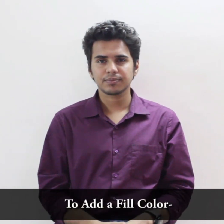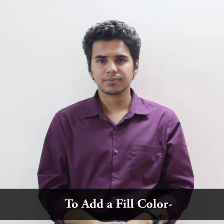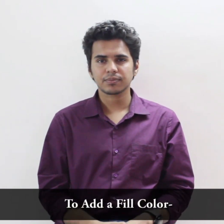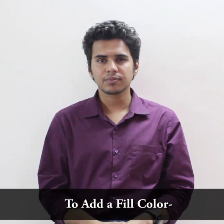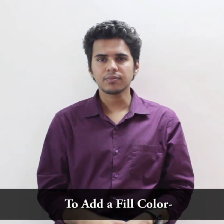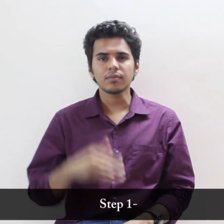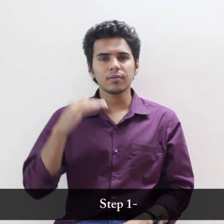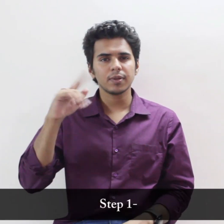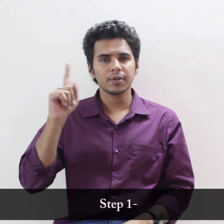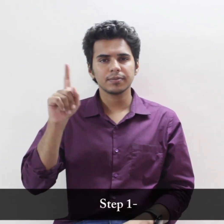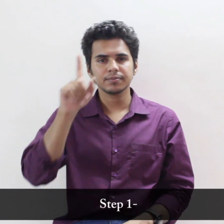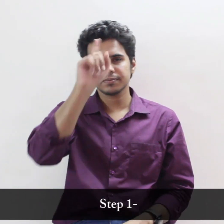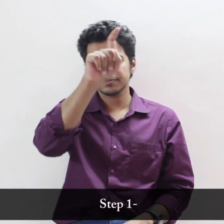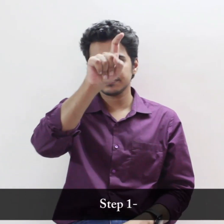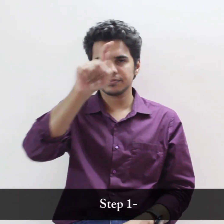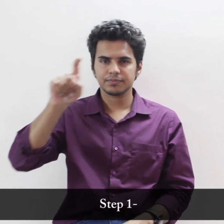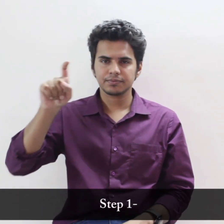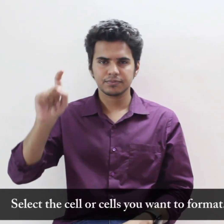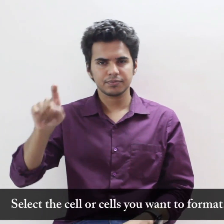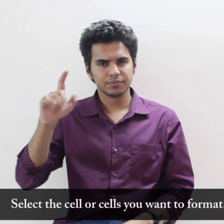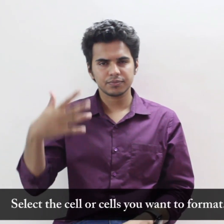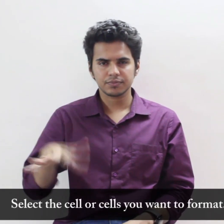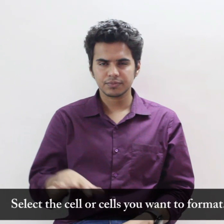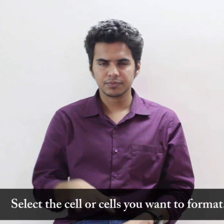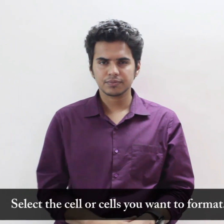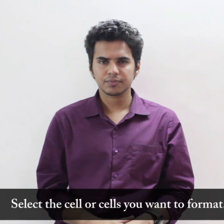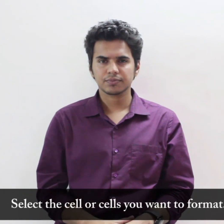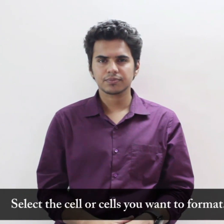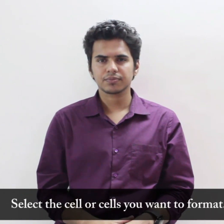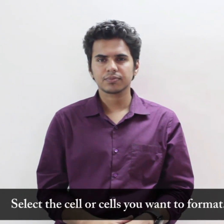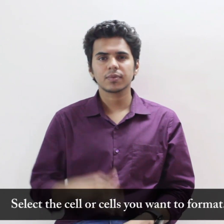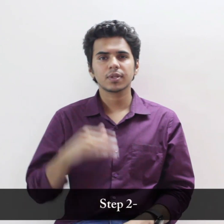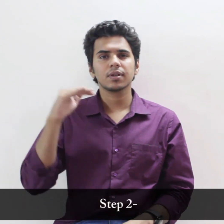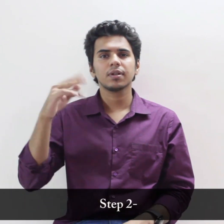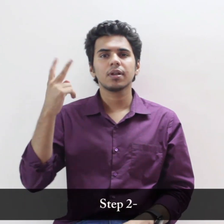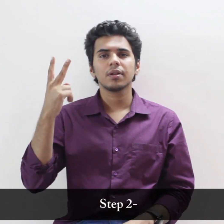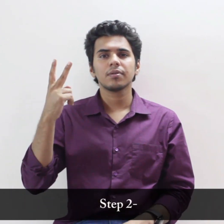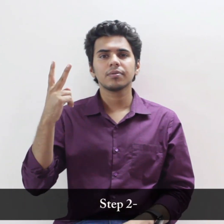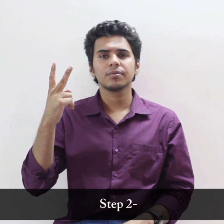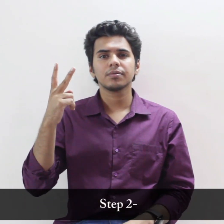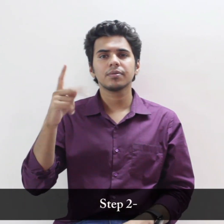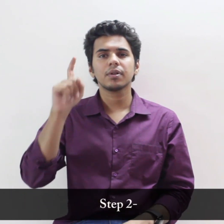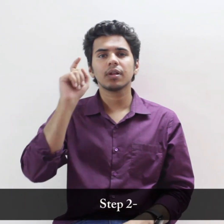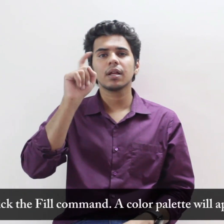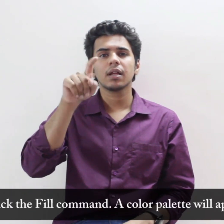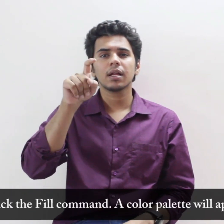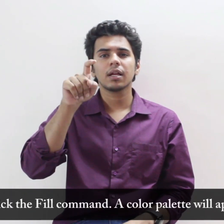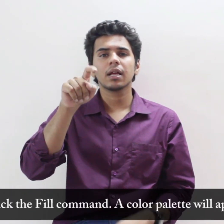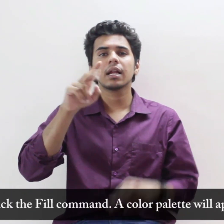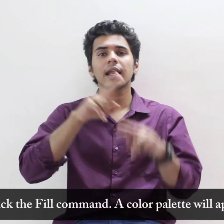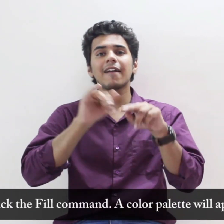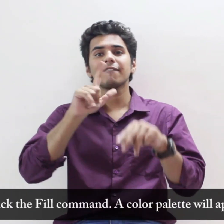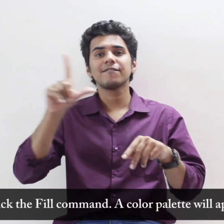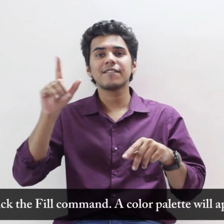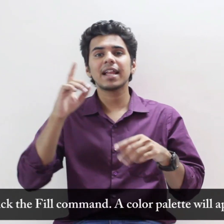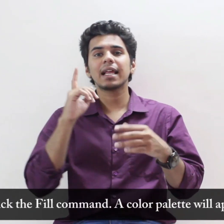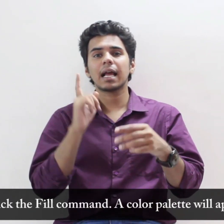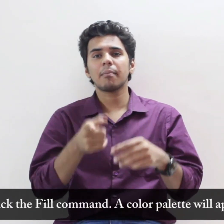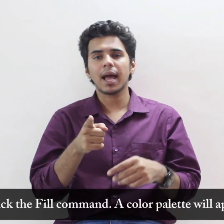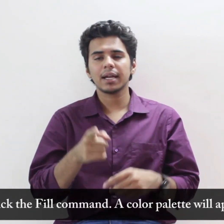Step 1. Select the cell or cells you want to format. Step 2. Click the fill command. A color palette will